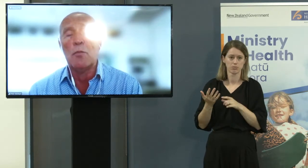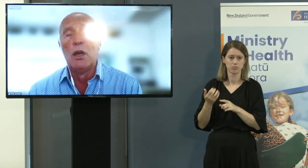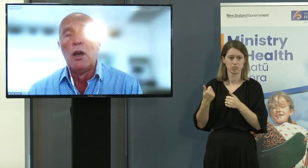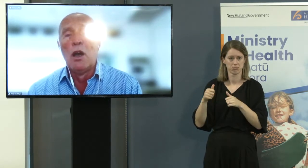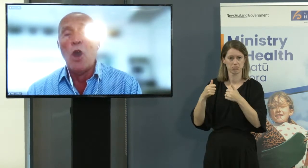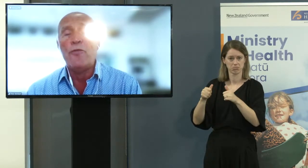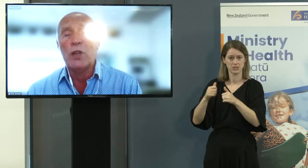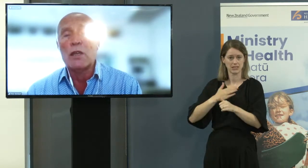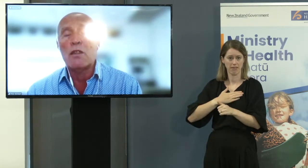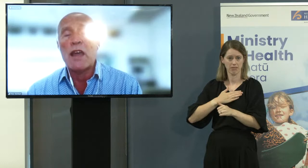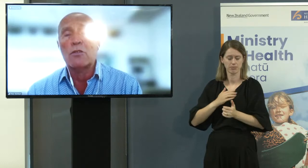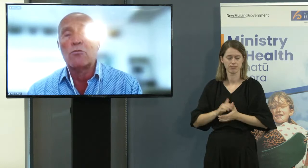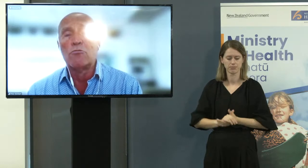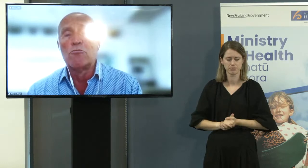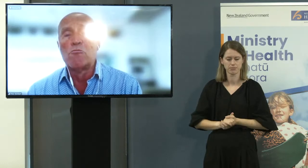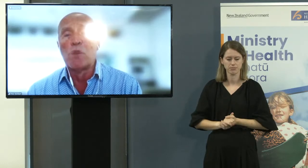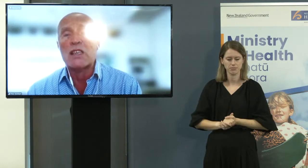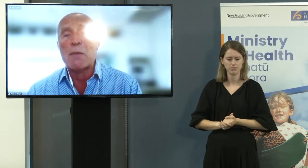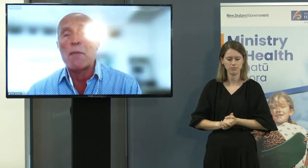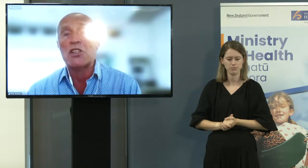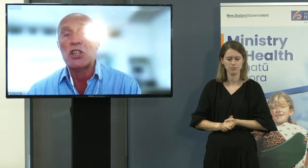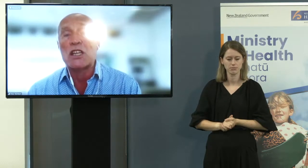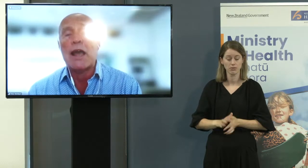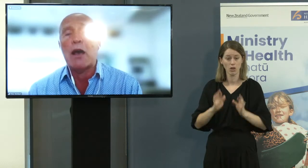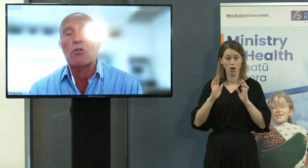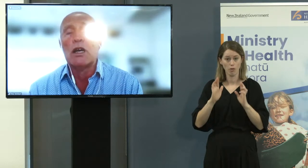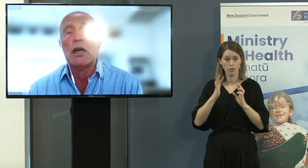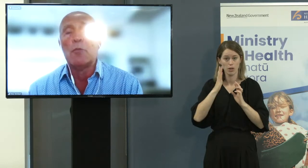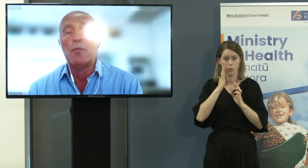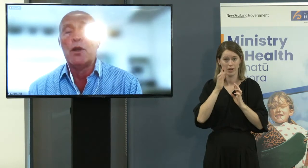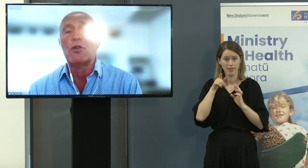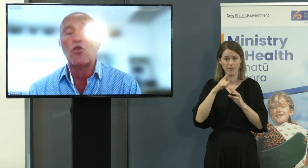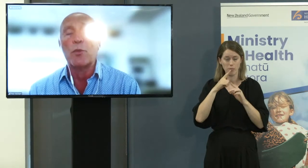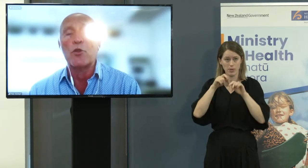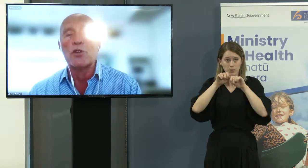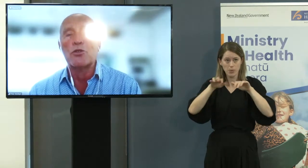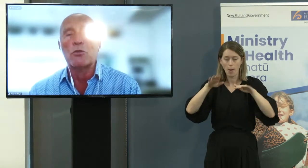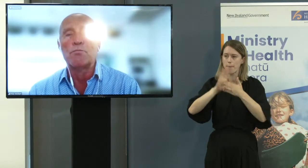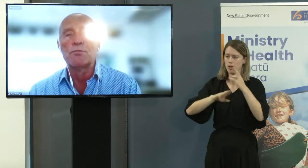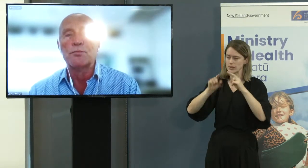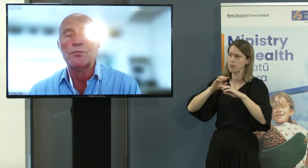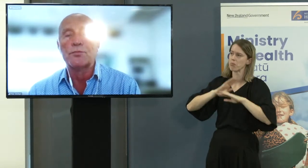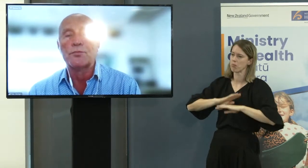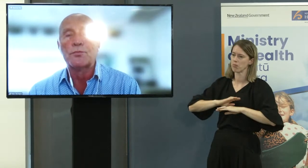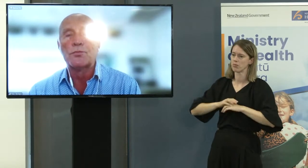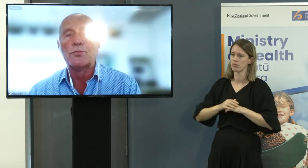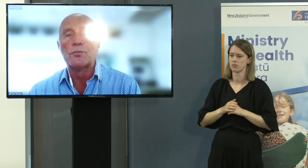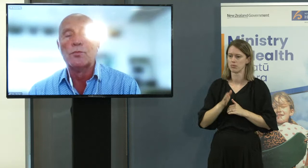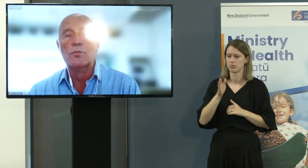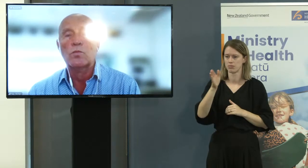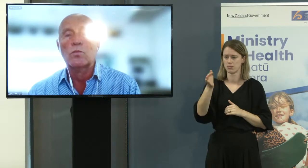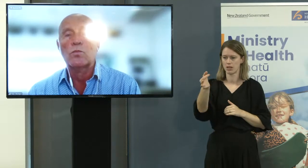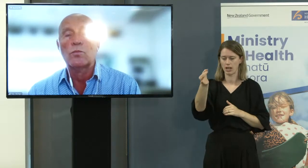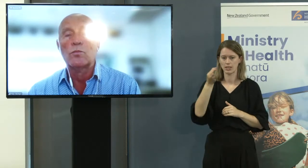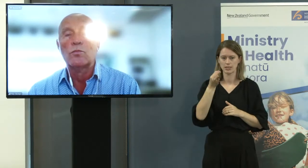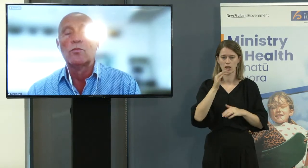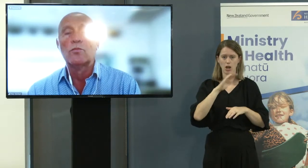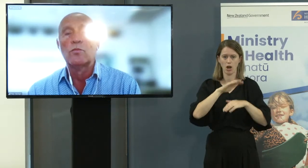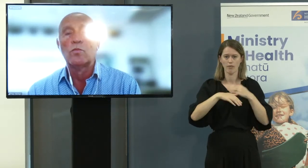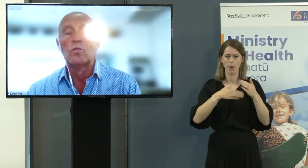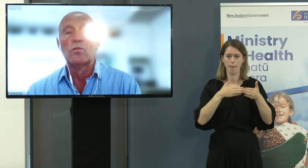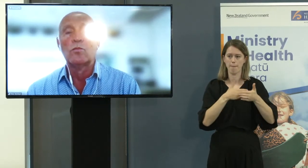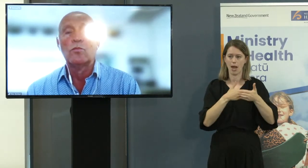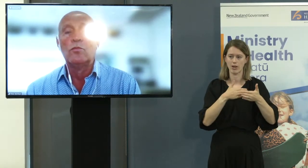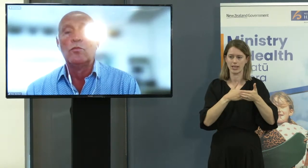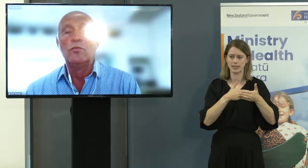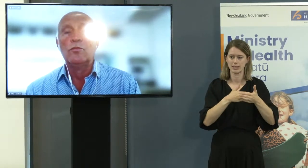think hopefully that once that message gets out, parents will be reassured. Just talking about those barriers, because